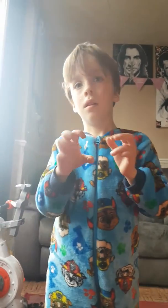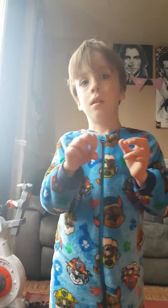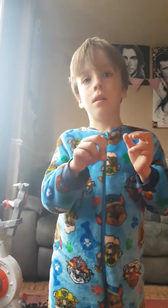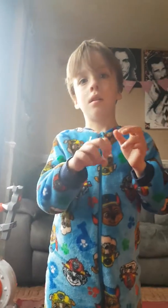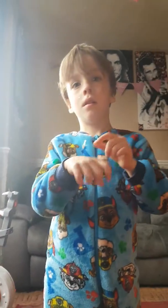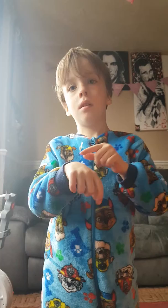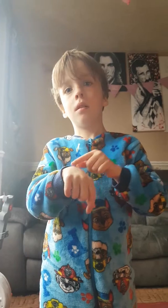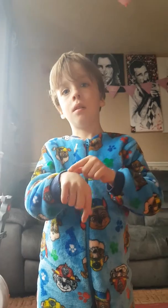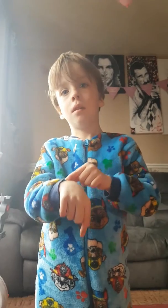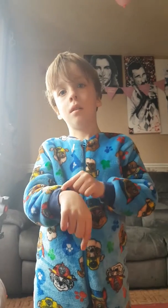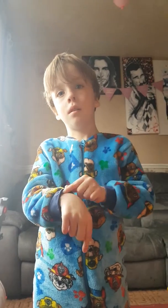and